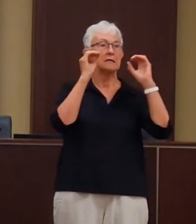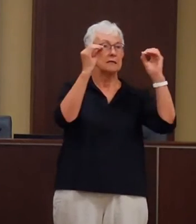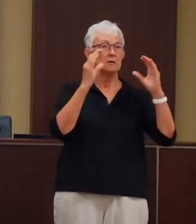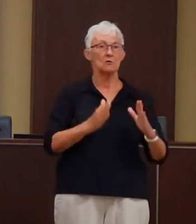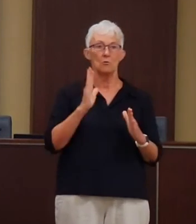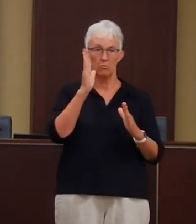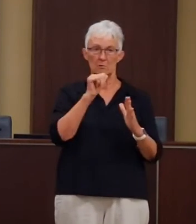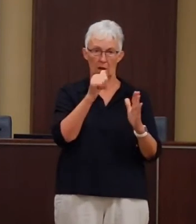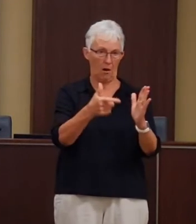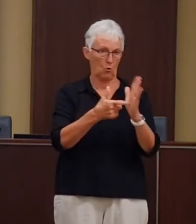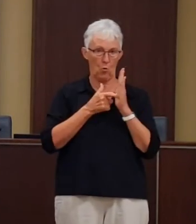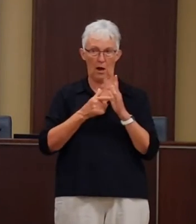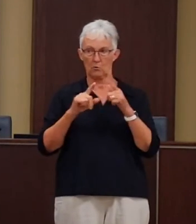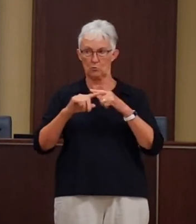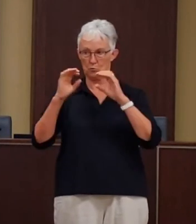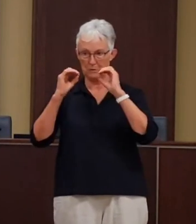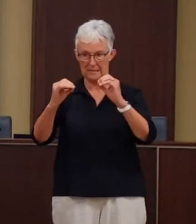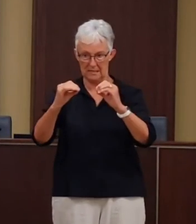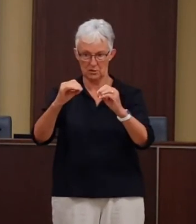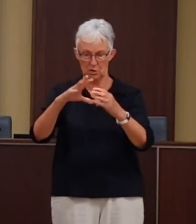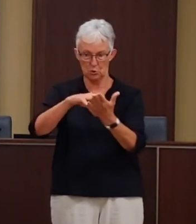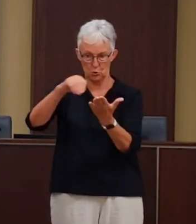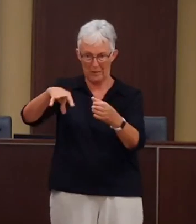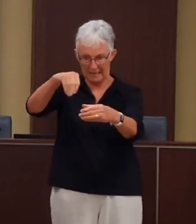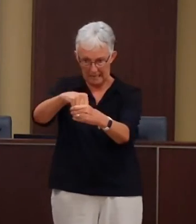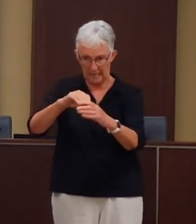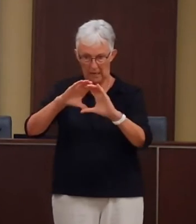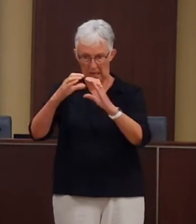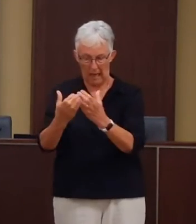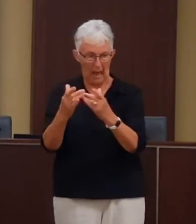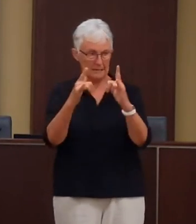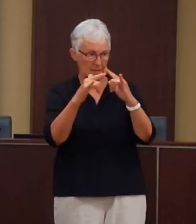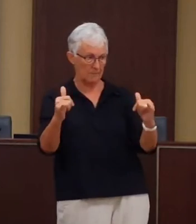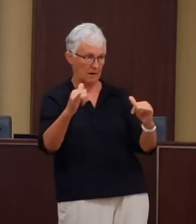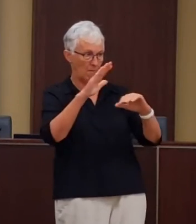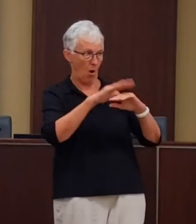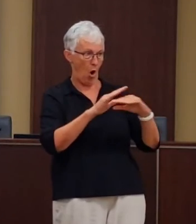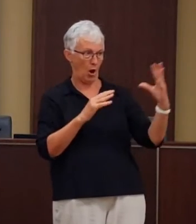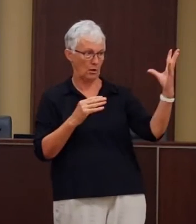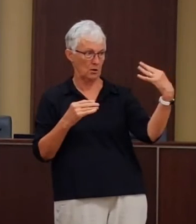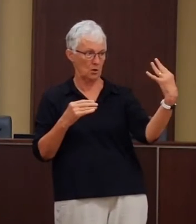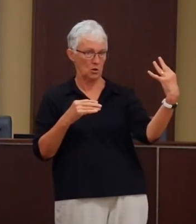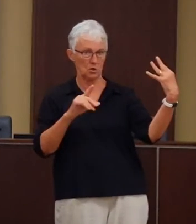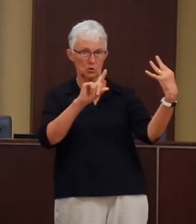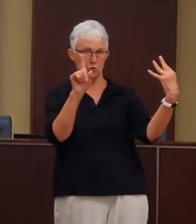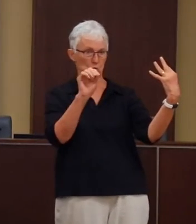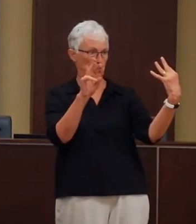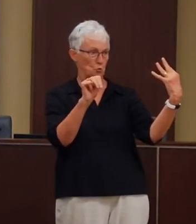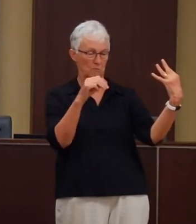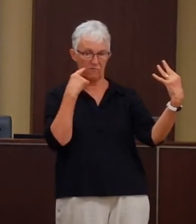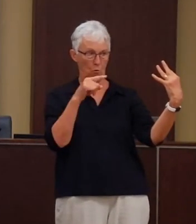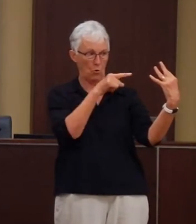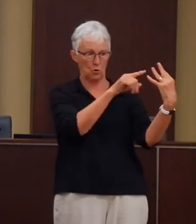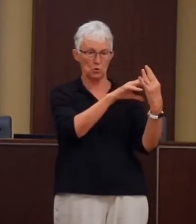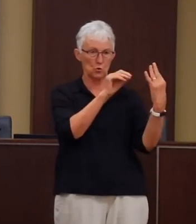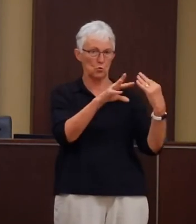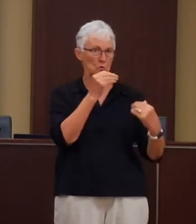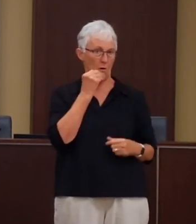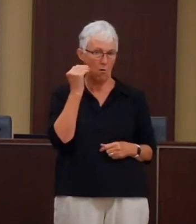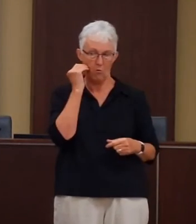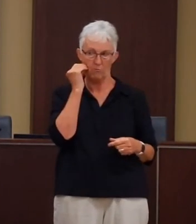in-person and online students. Next year, we will have a dedicated remote learning program for students in grades kindergarten through 8th